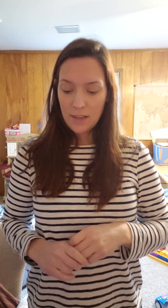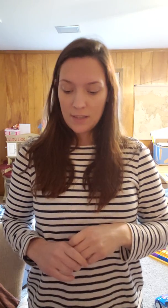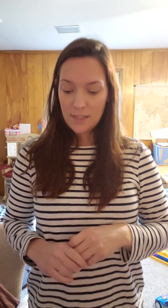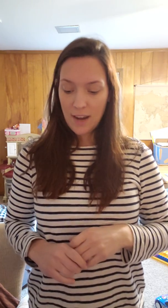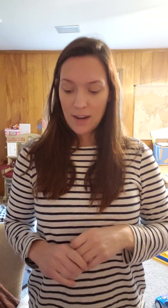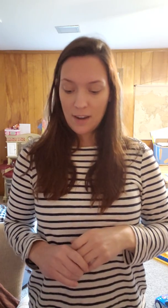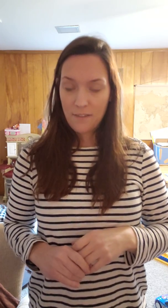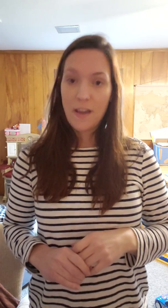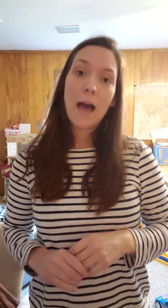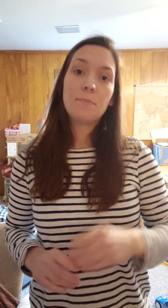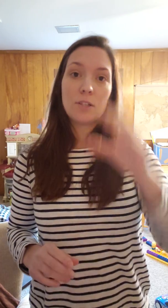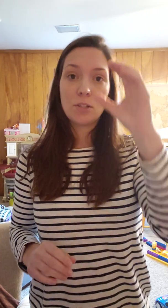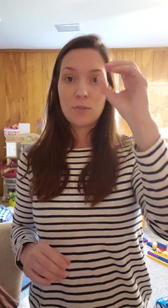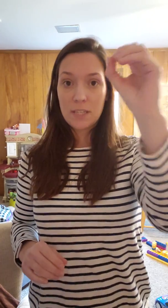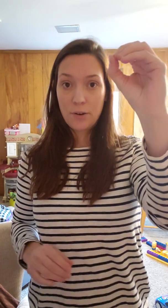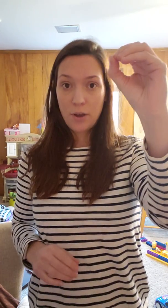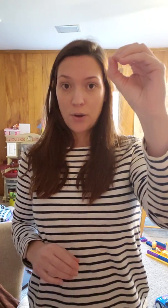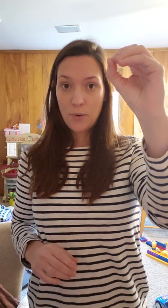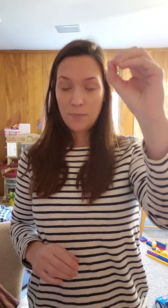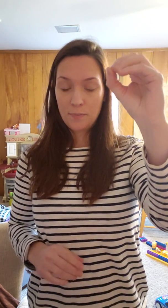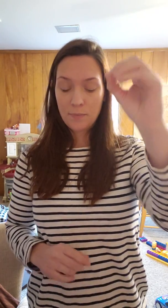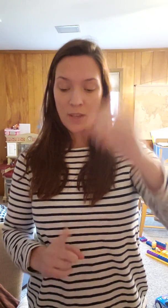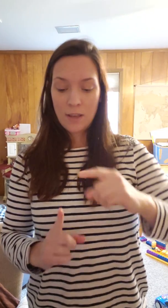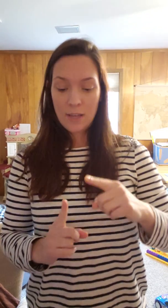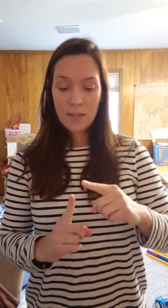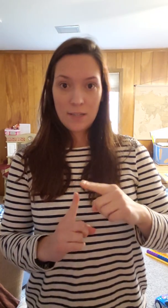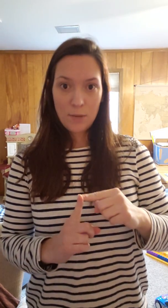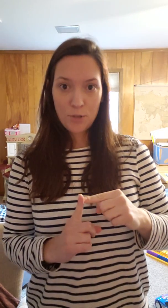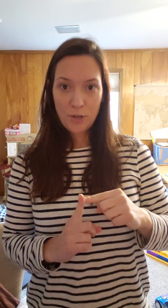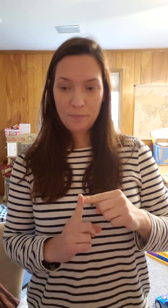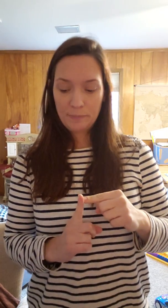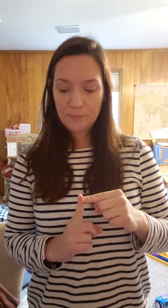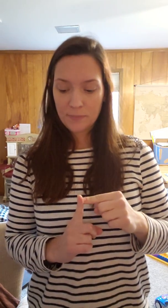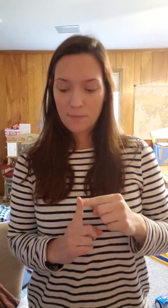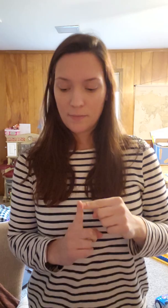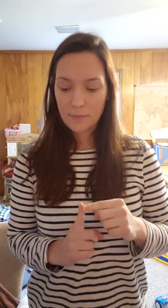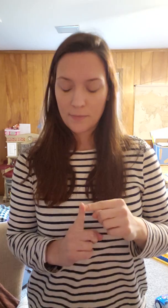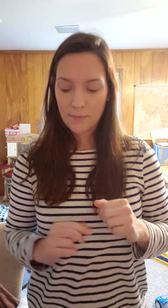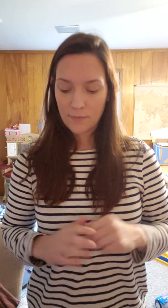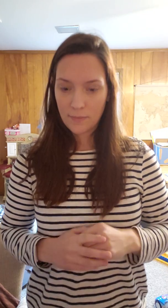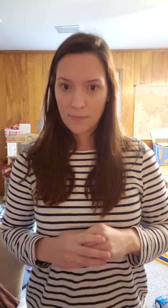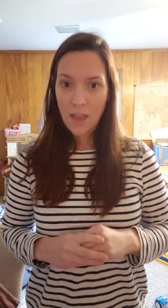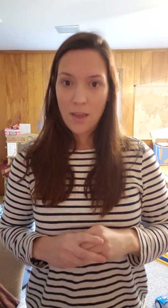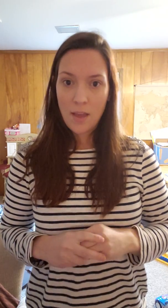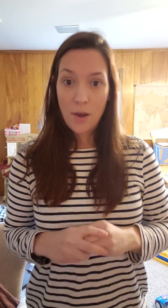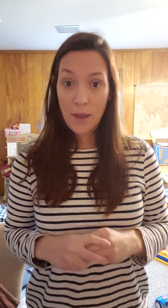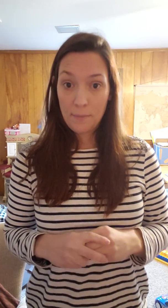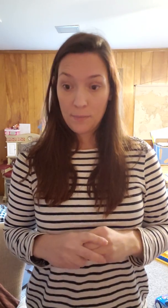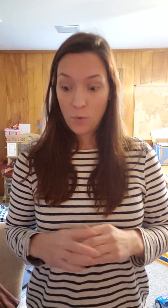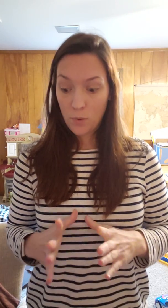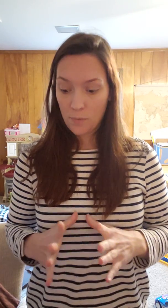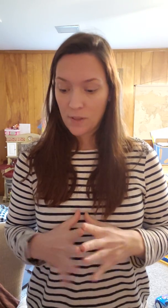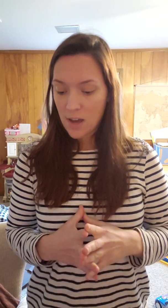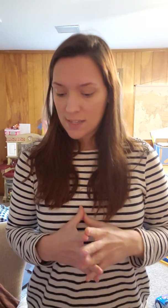state of absolute zero temperature okay whoo a lot of